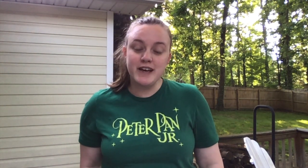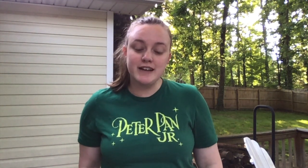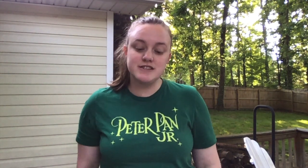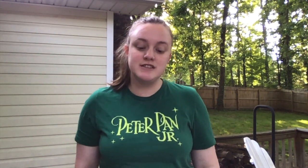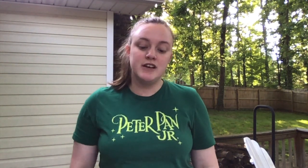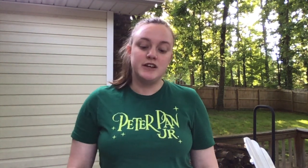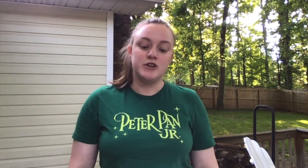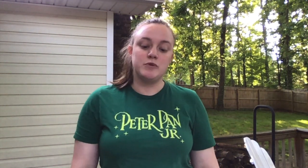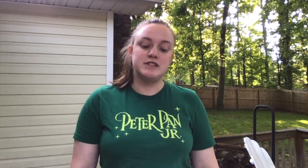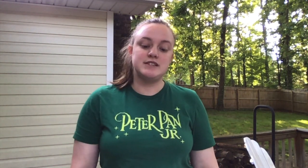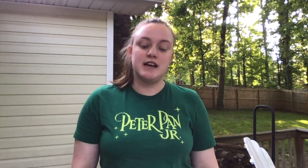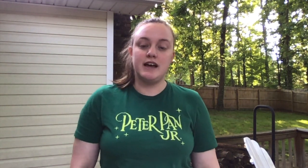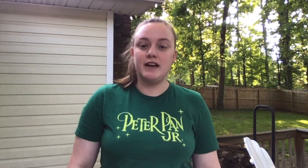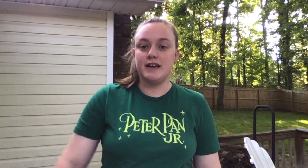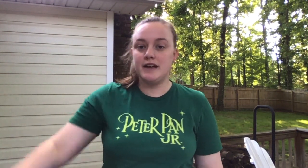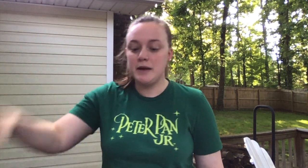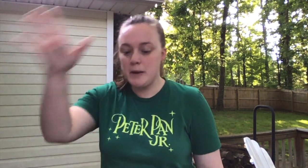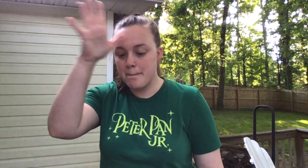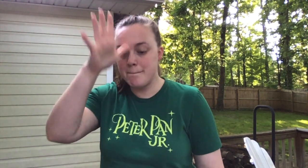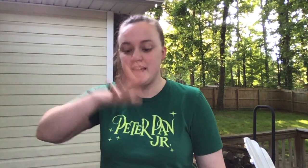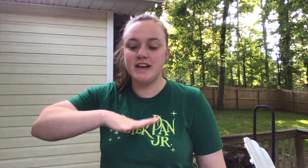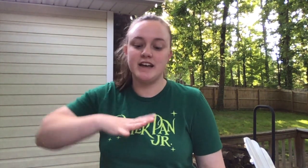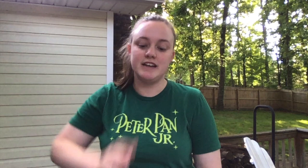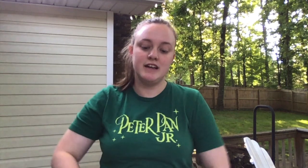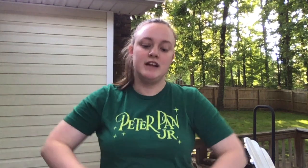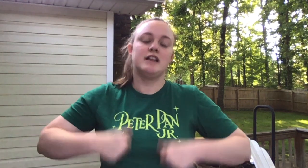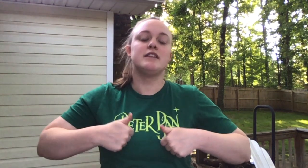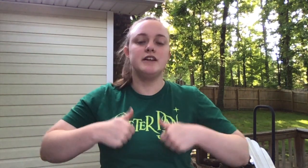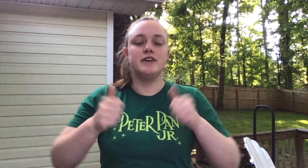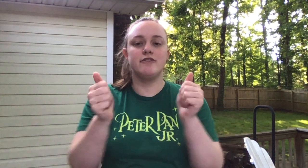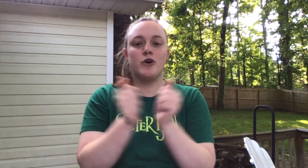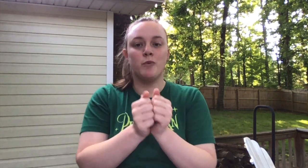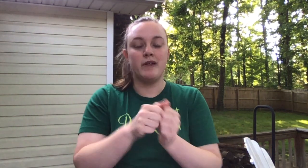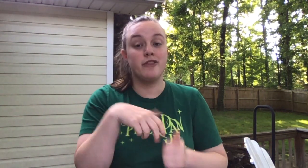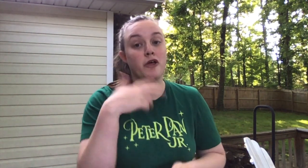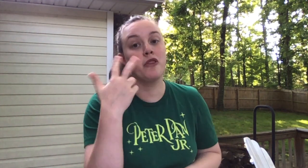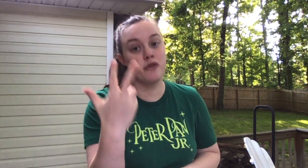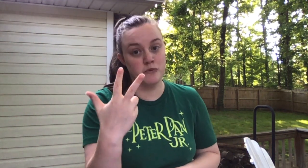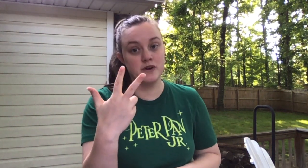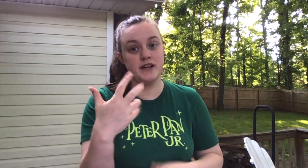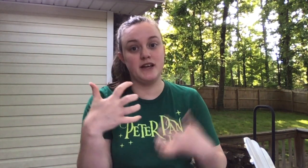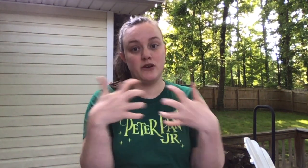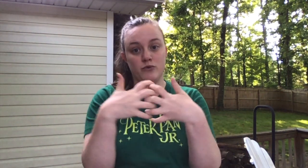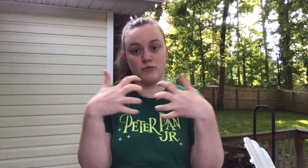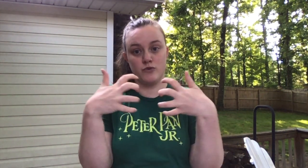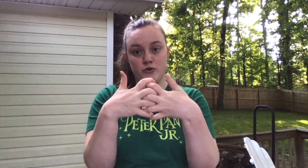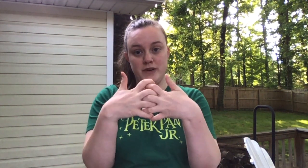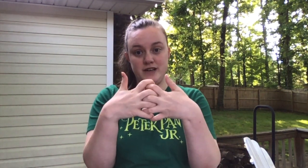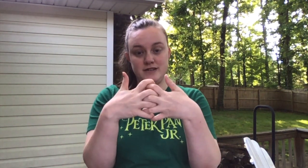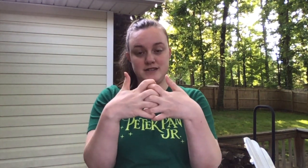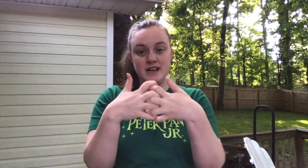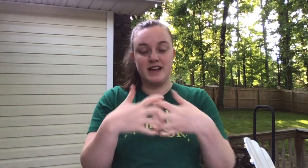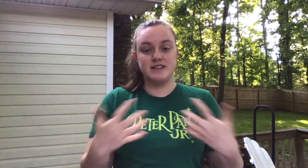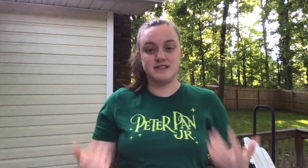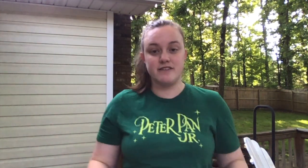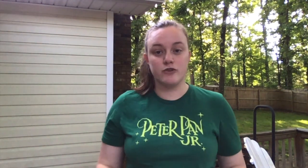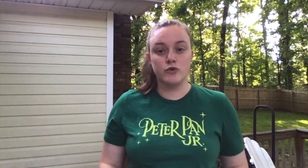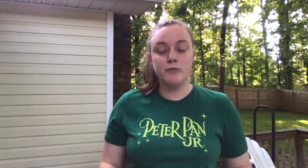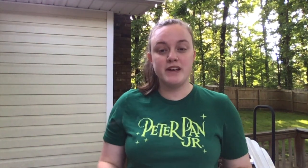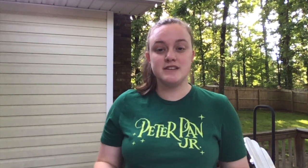roommates, you would say man live with 3 roommates. And the sign for roommate is a